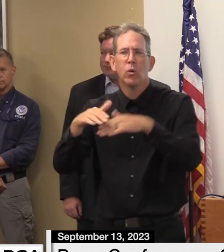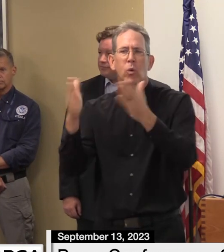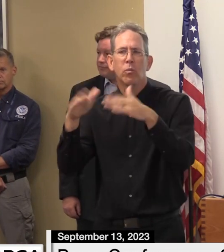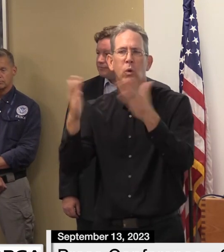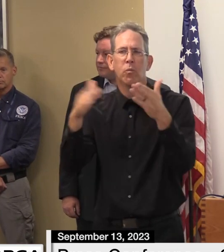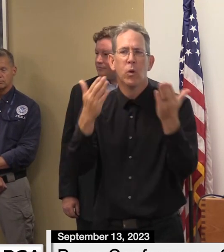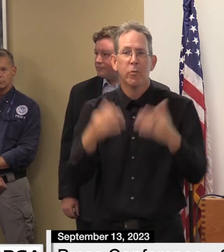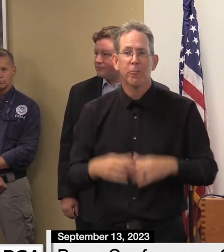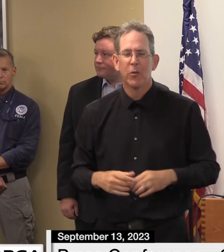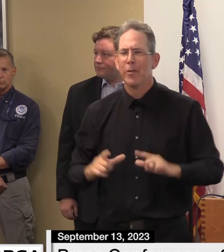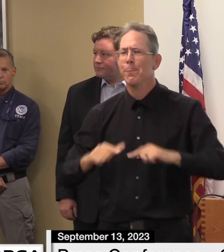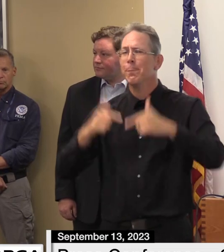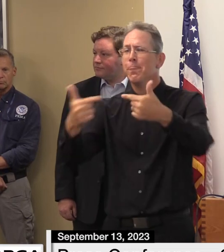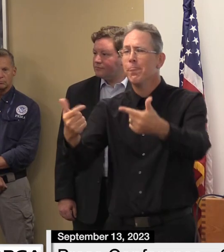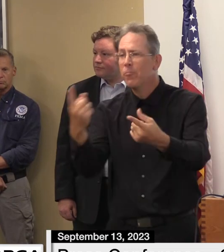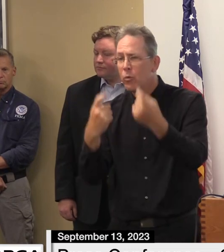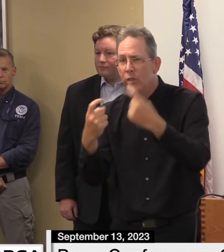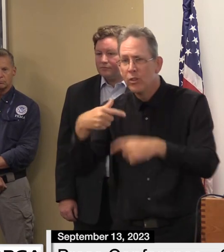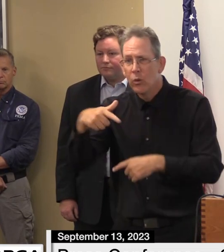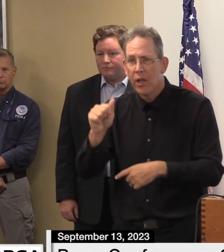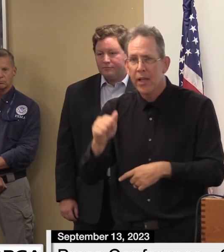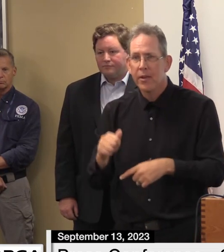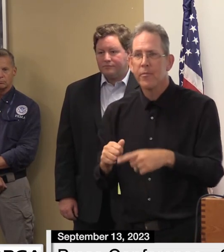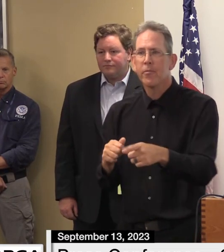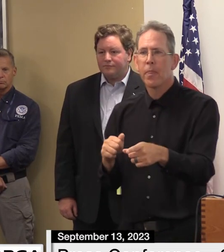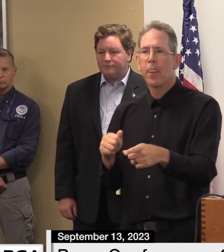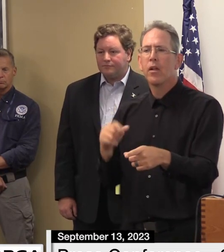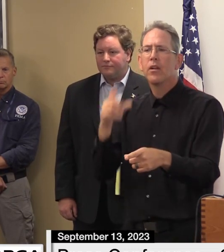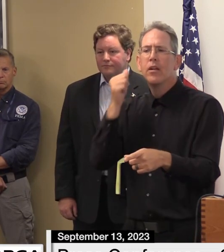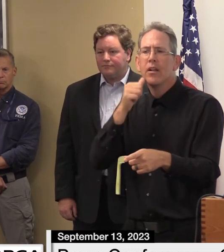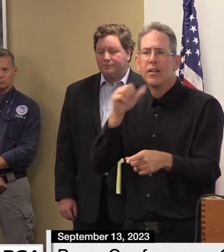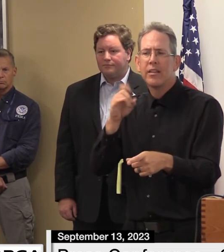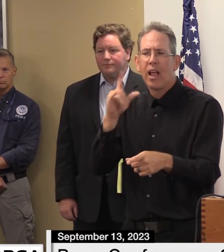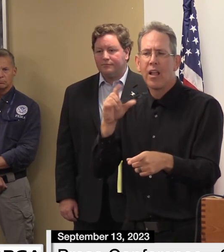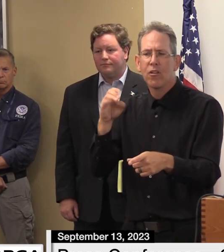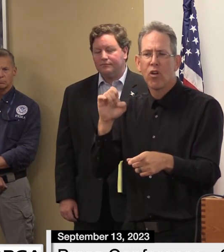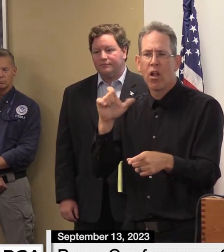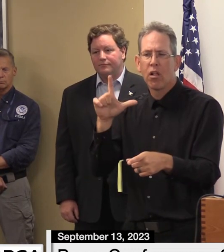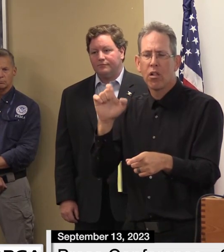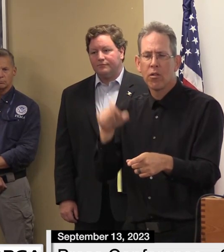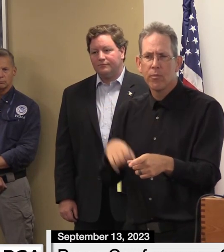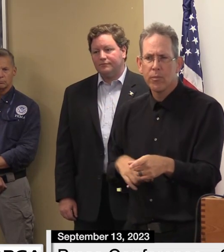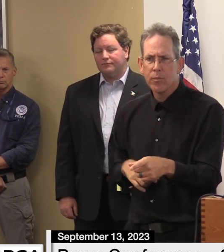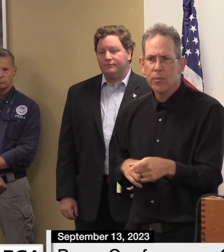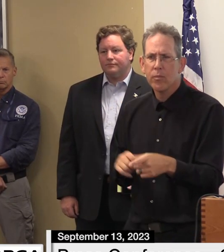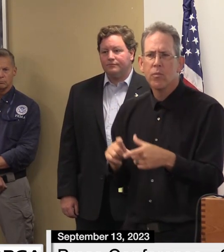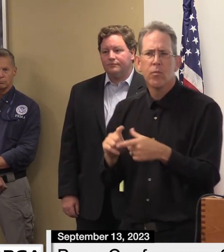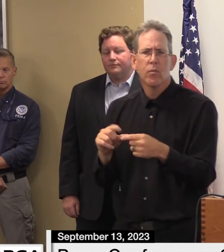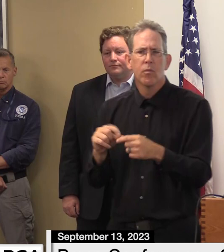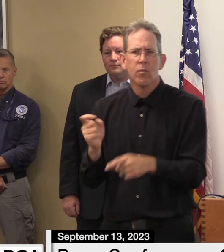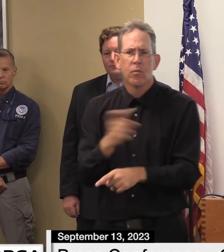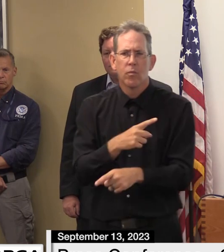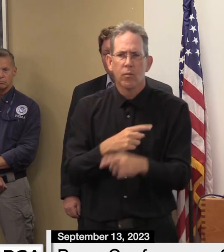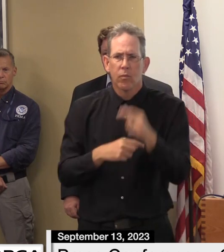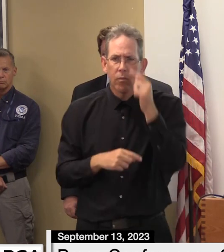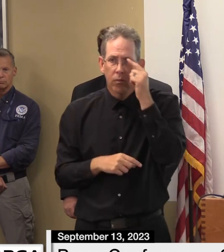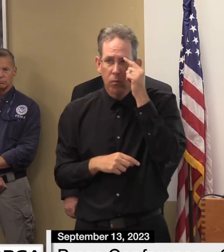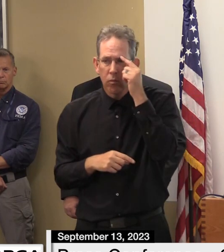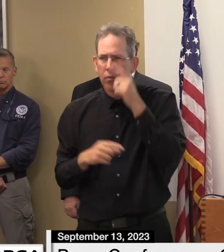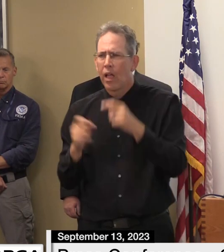Governor, Commissioner Pichak said Vermonters can be assured their tax dollars will be well